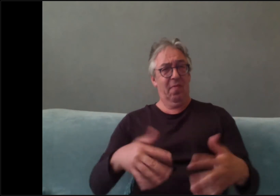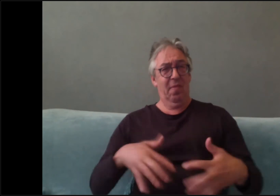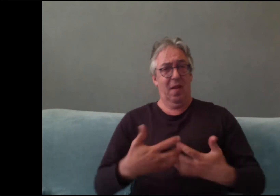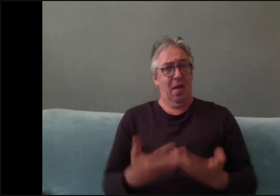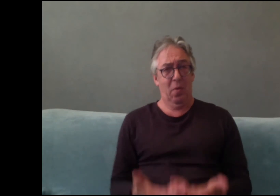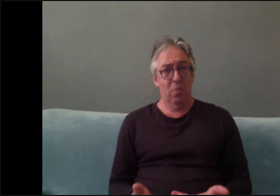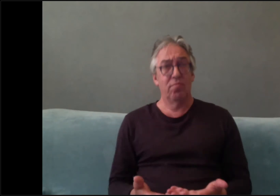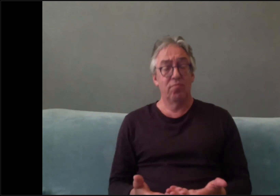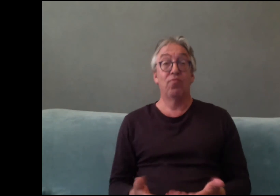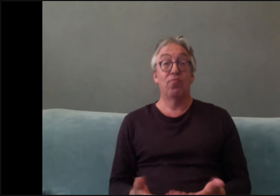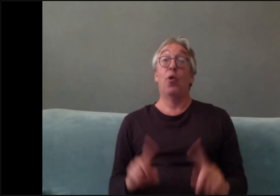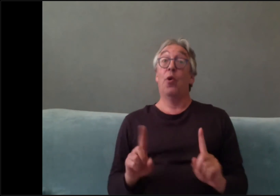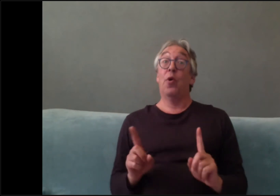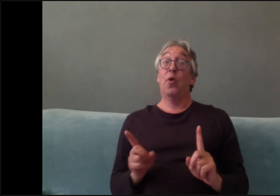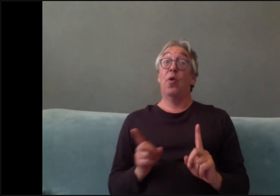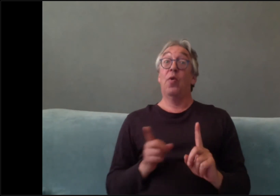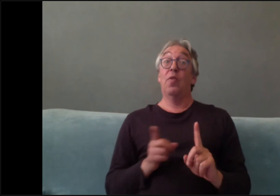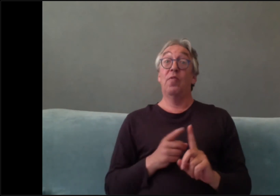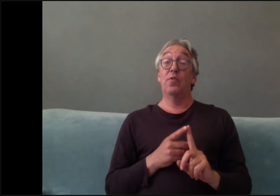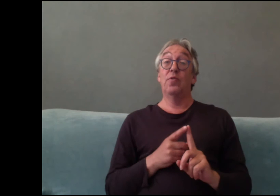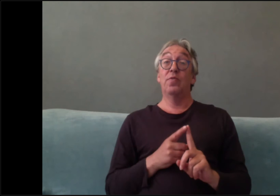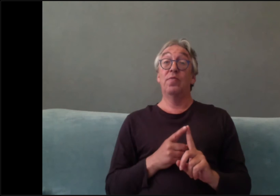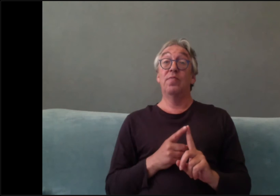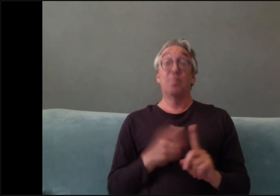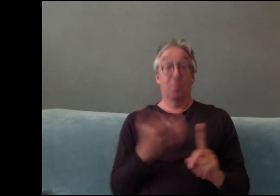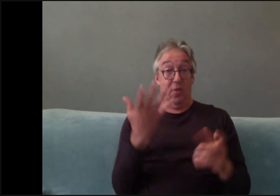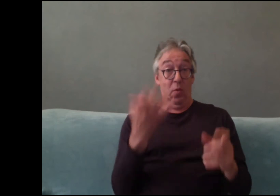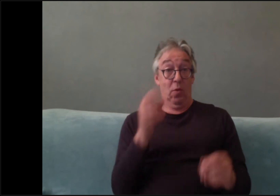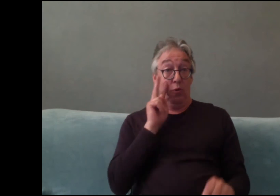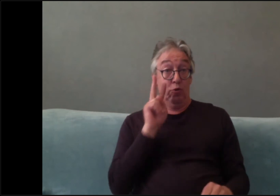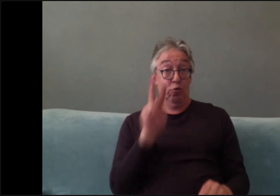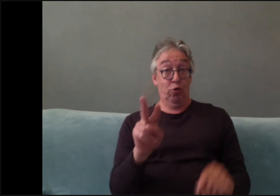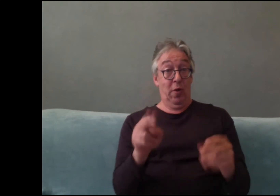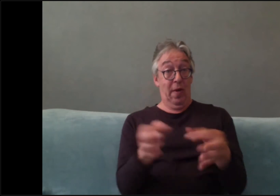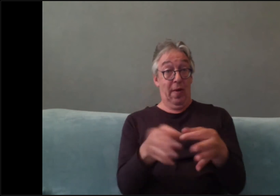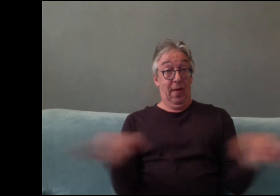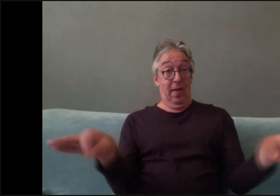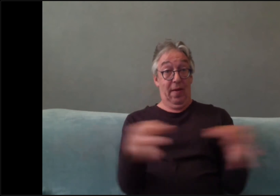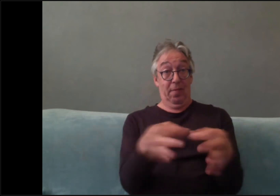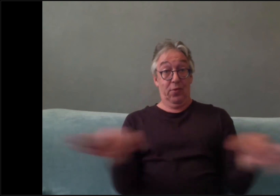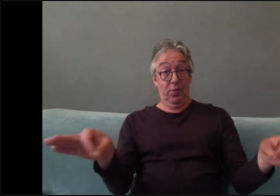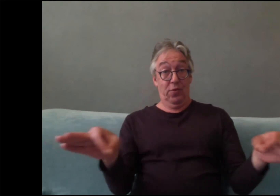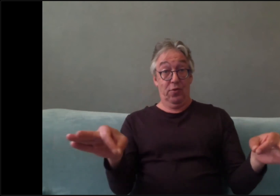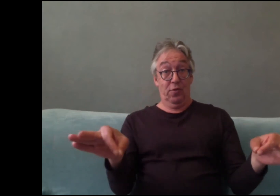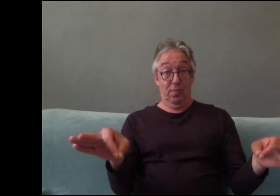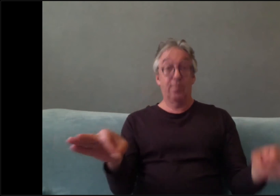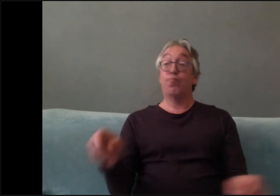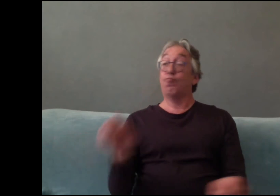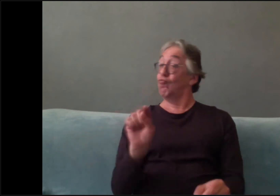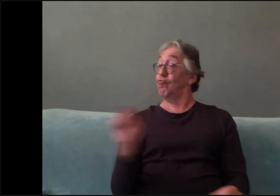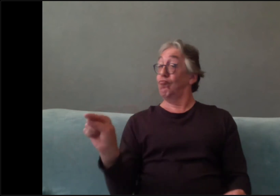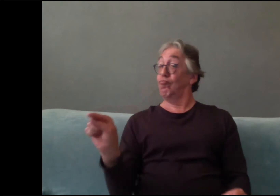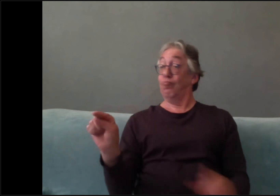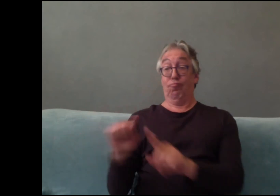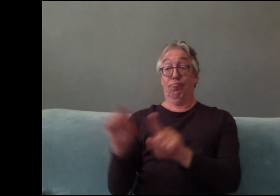So you can find the link to access real-time captioning in the chat box. So the chat box should be